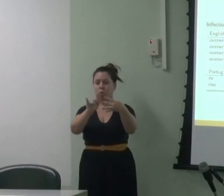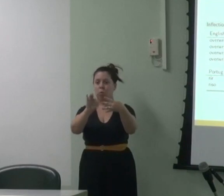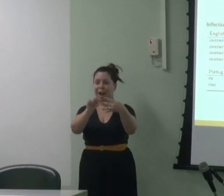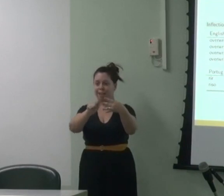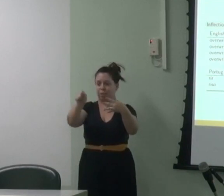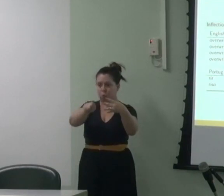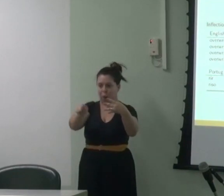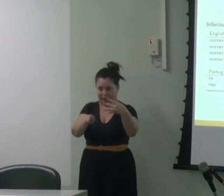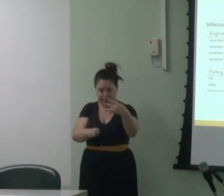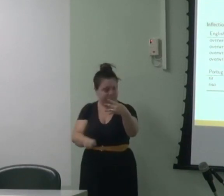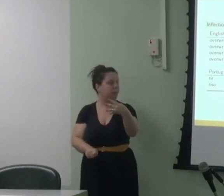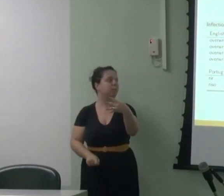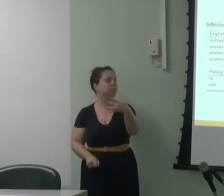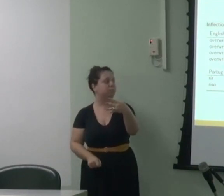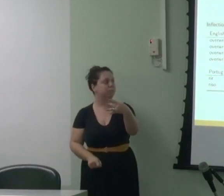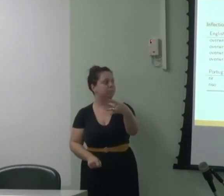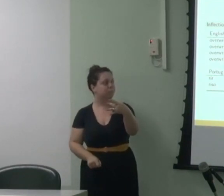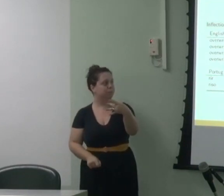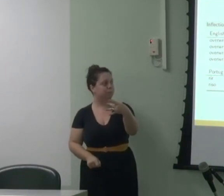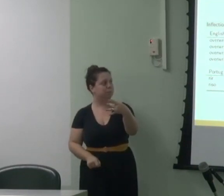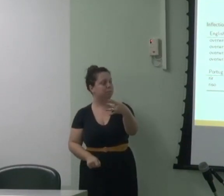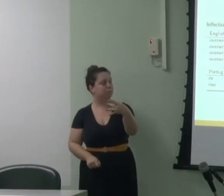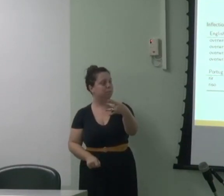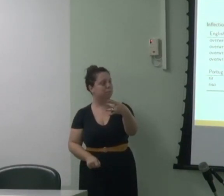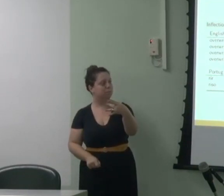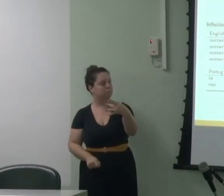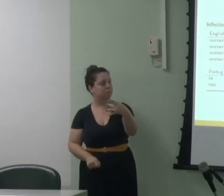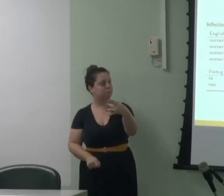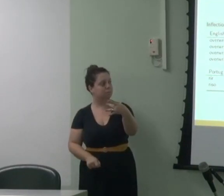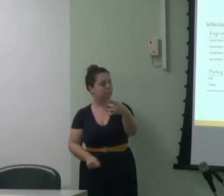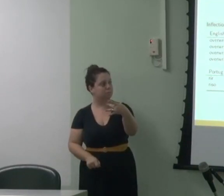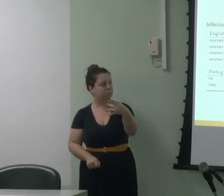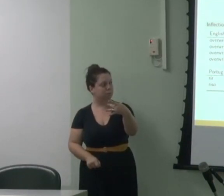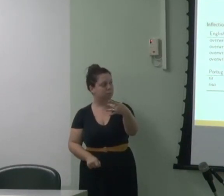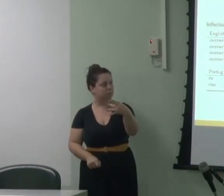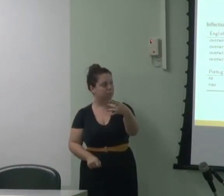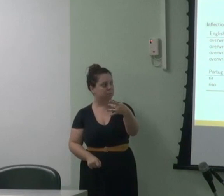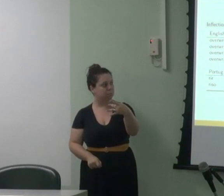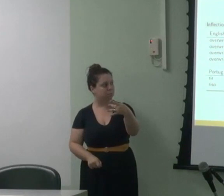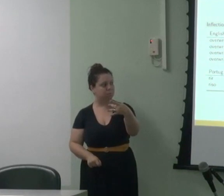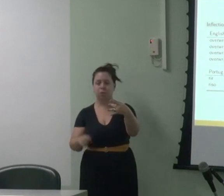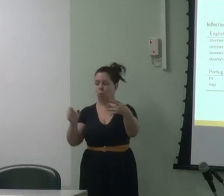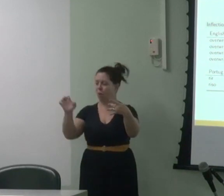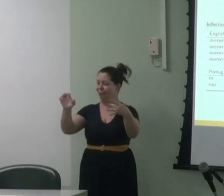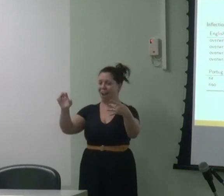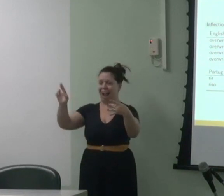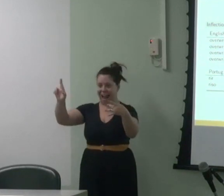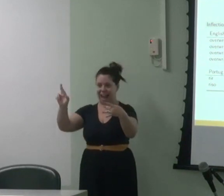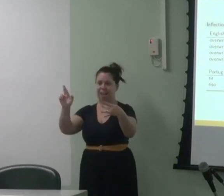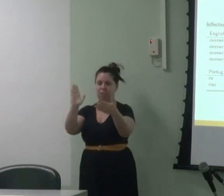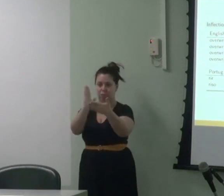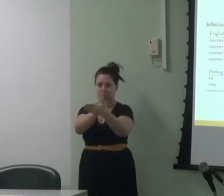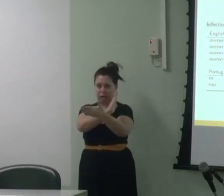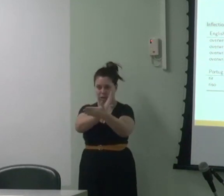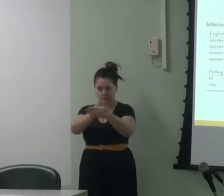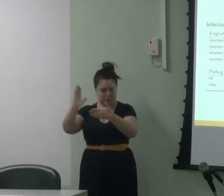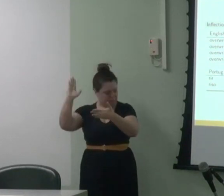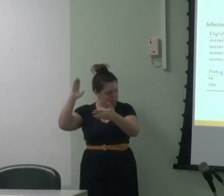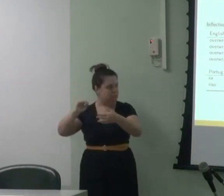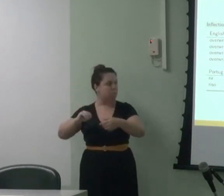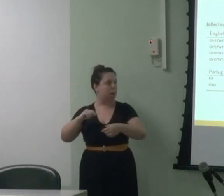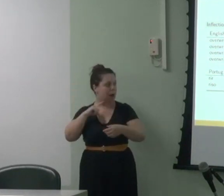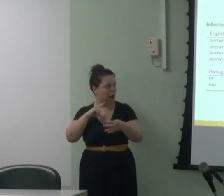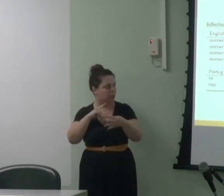line, and there are the part of speech text of the input, of the output, and the derivational